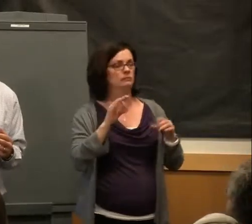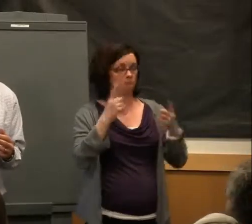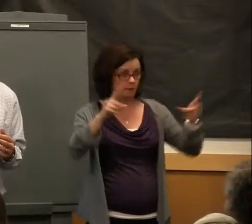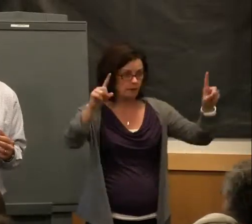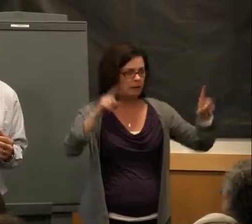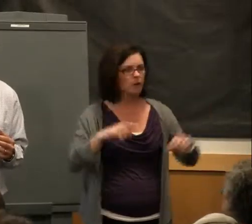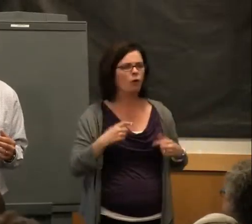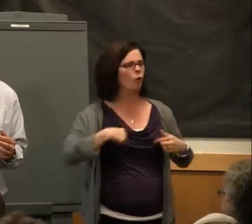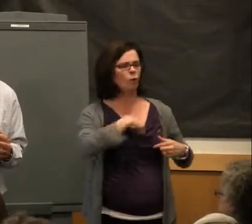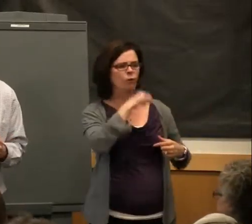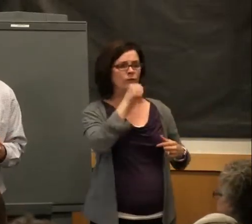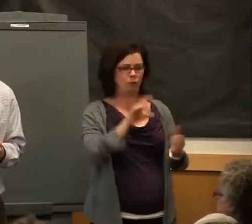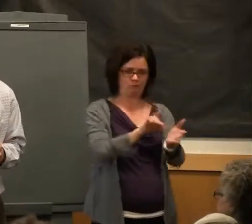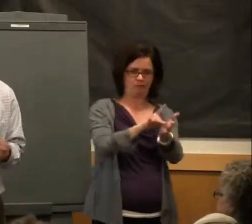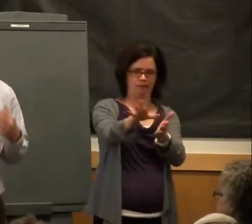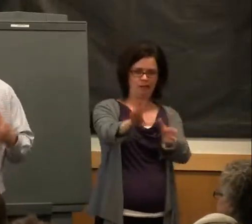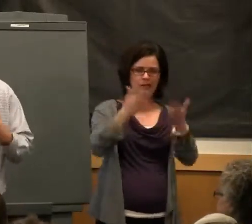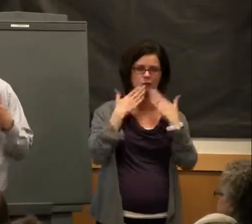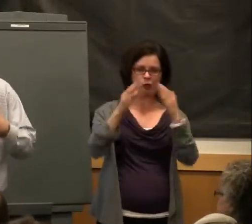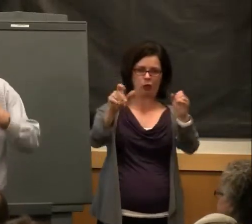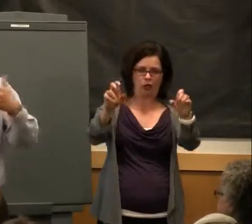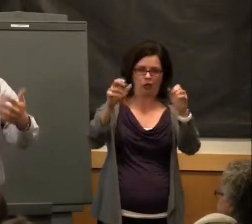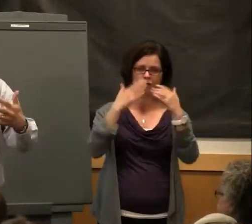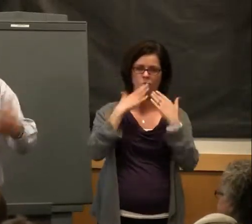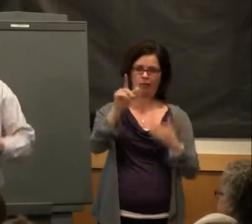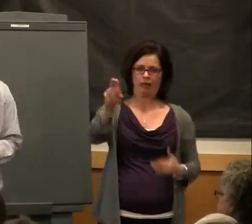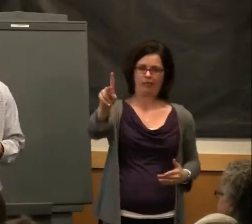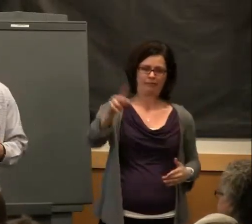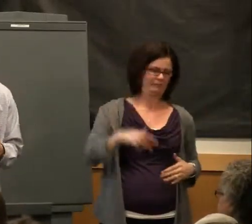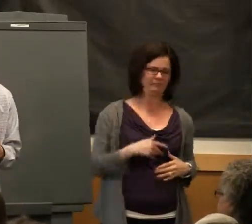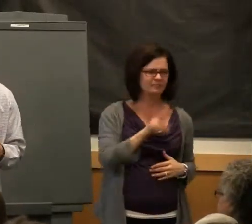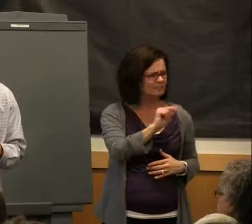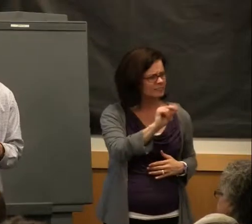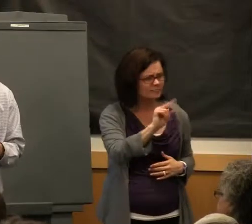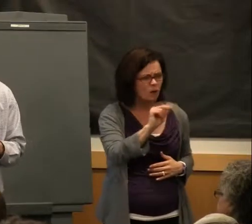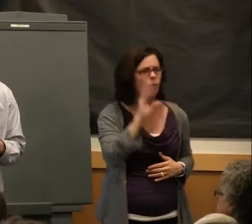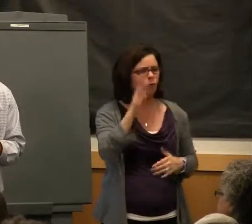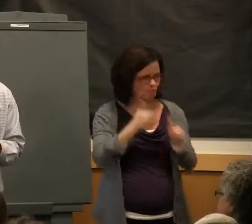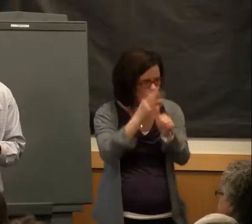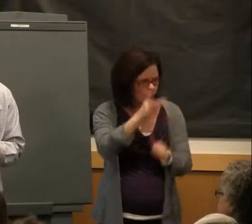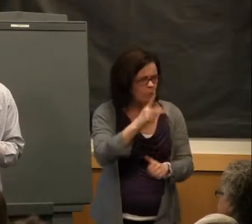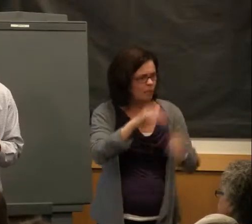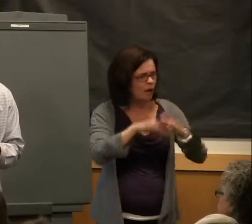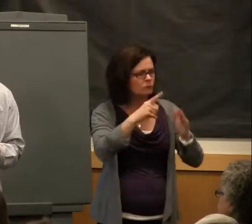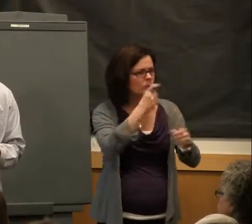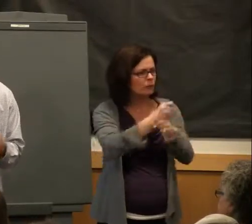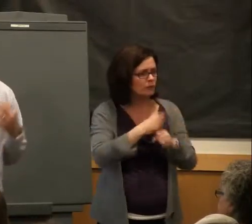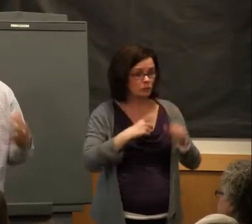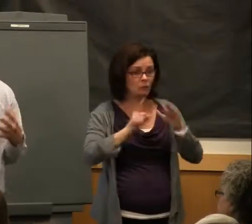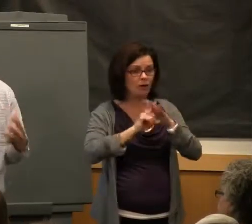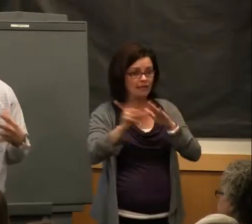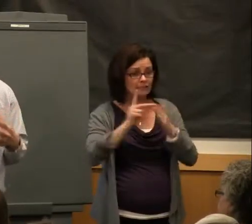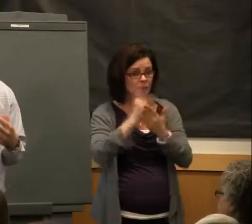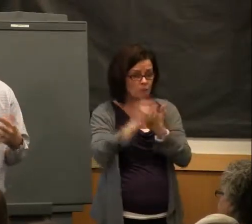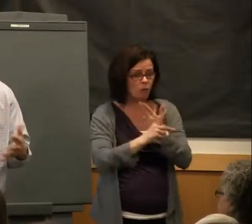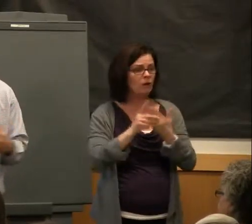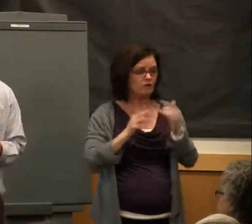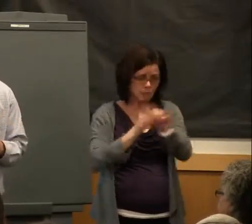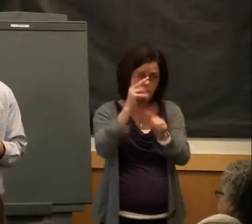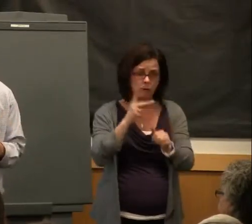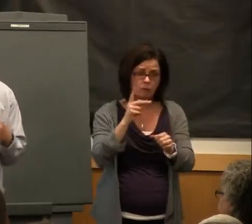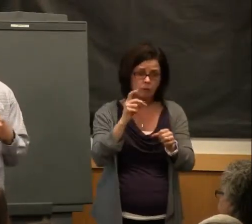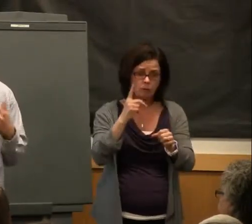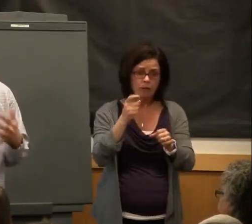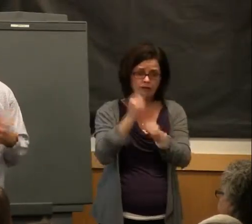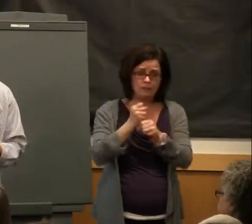we don't just kick you out the door and say, good luck. We continue to follow up with you for up to a year after you exit the program to make sure that you're still